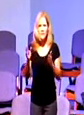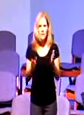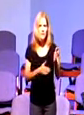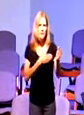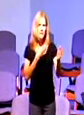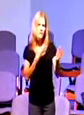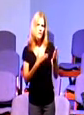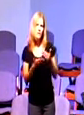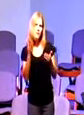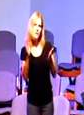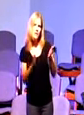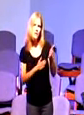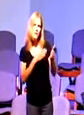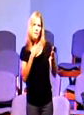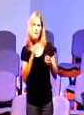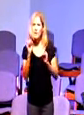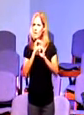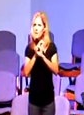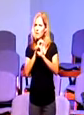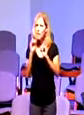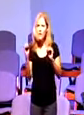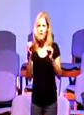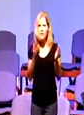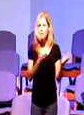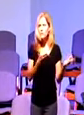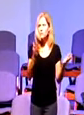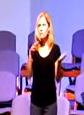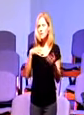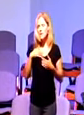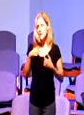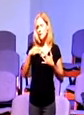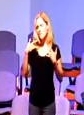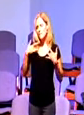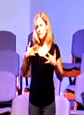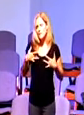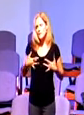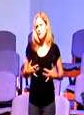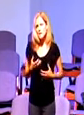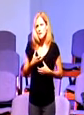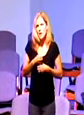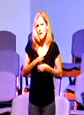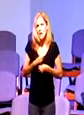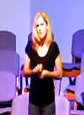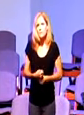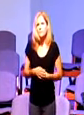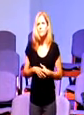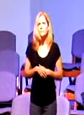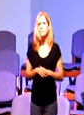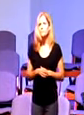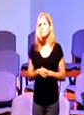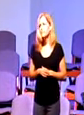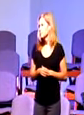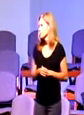It's easy to sing when there's nothing to bring me down.